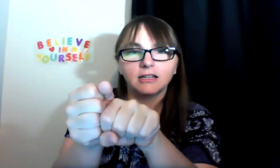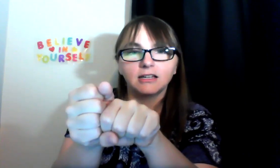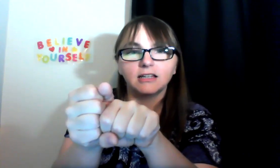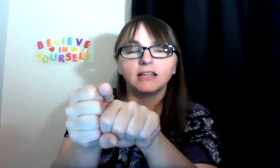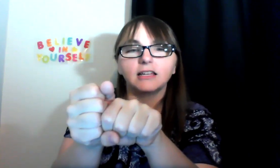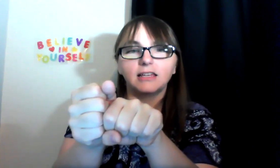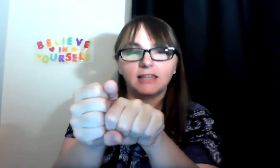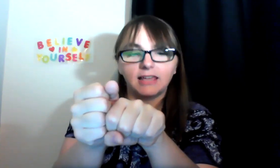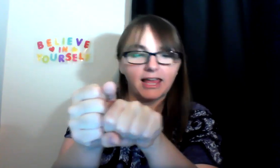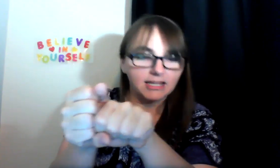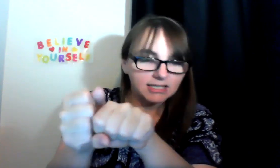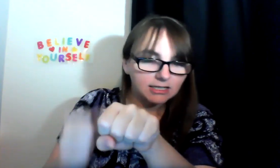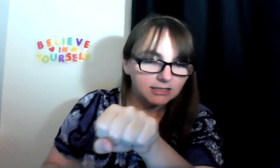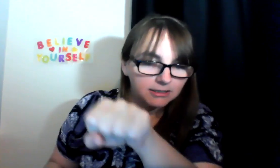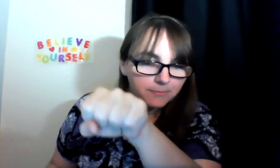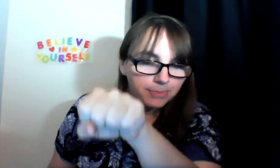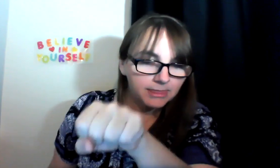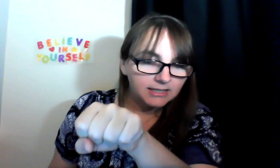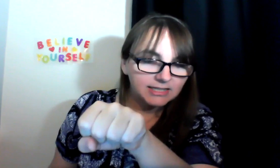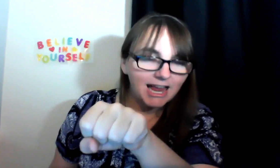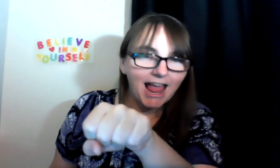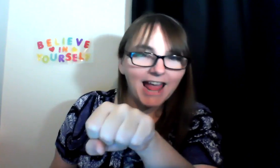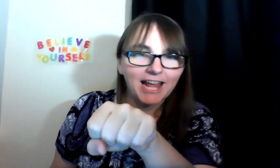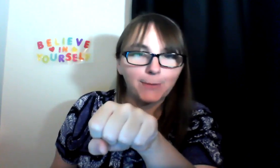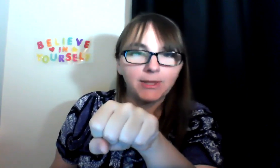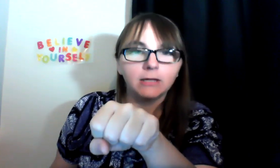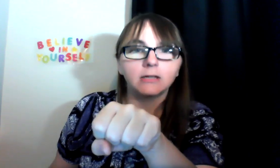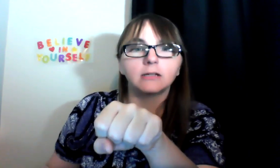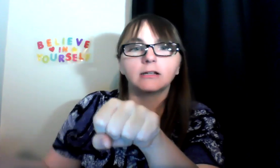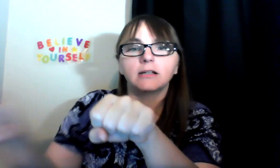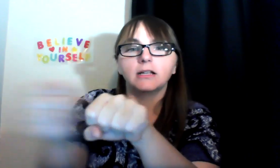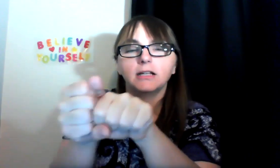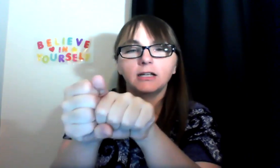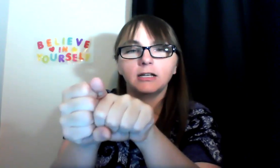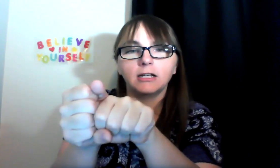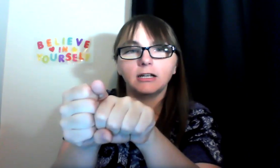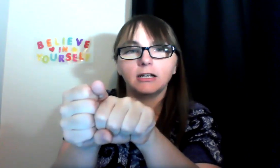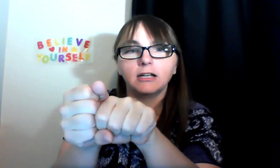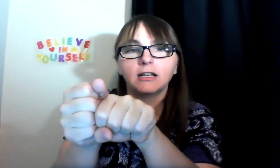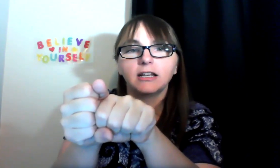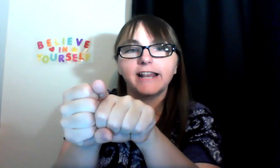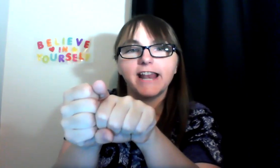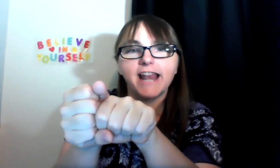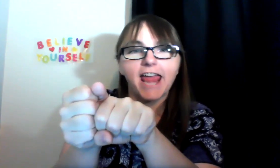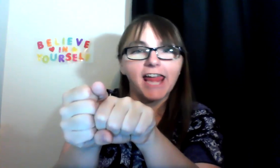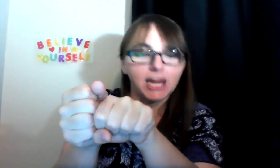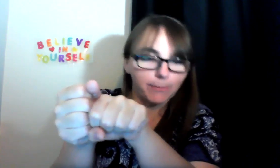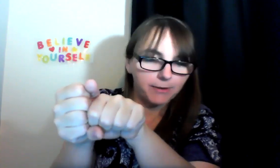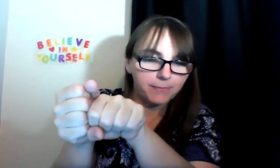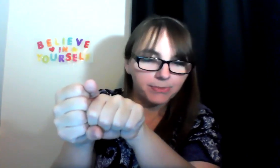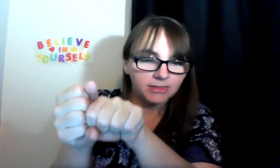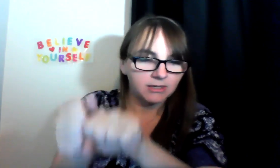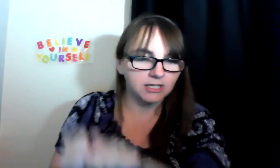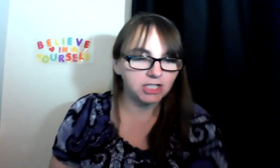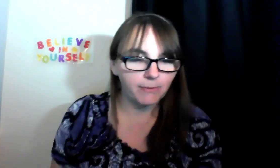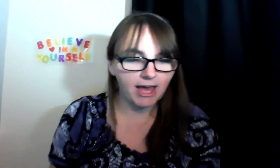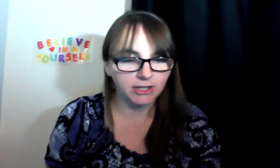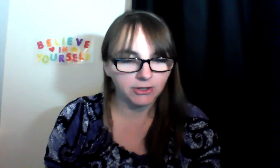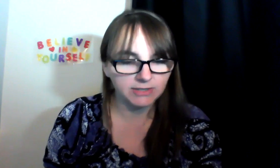Gate. Say aim. N. Name. Good job adding those